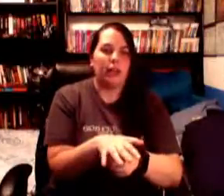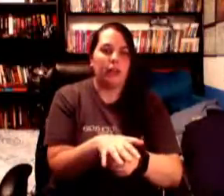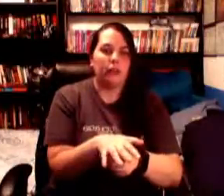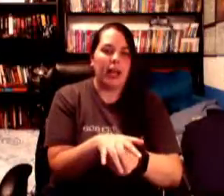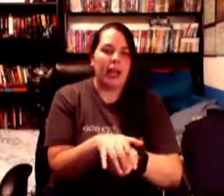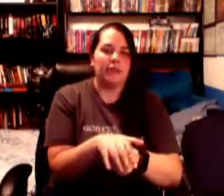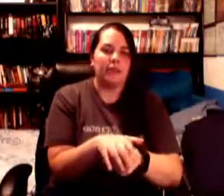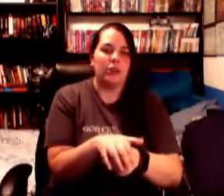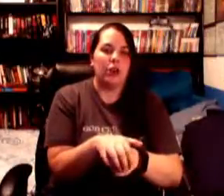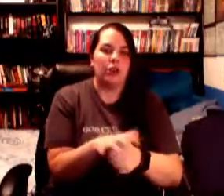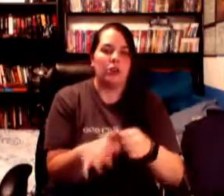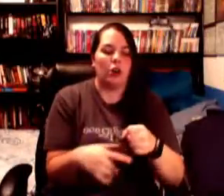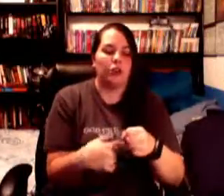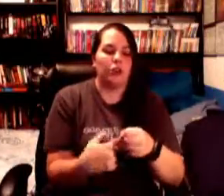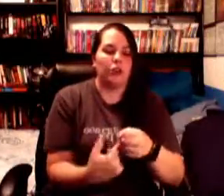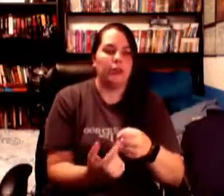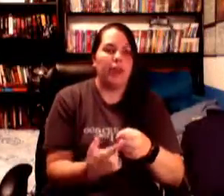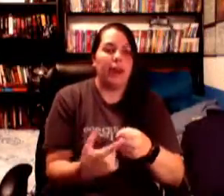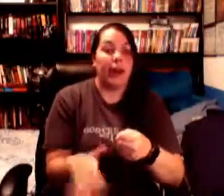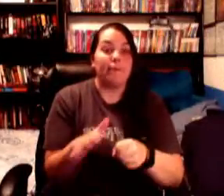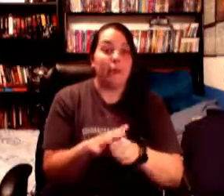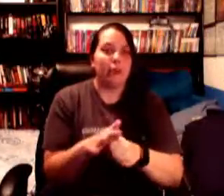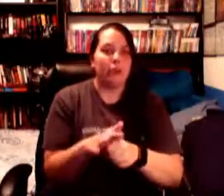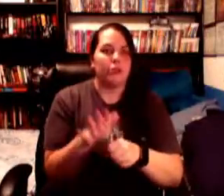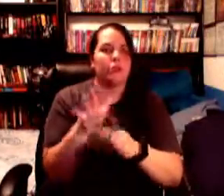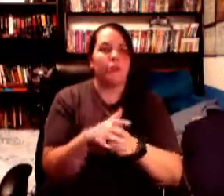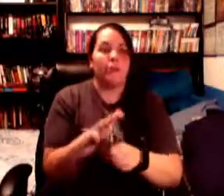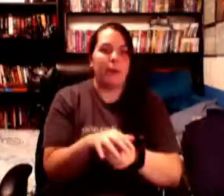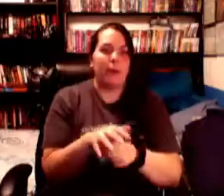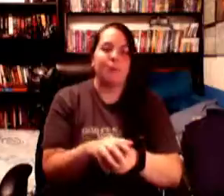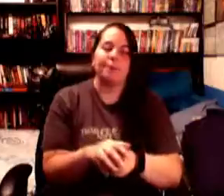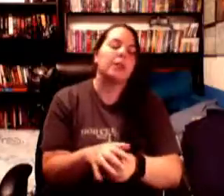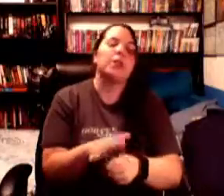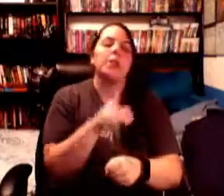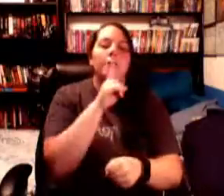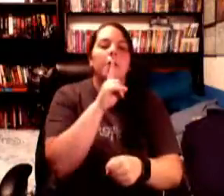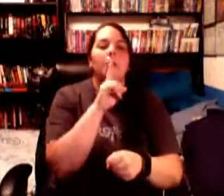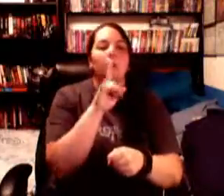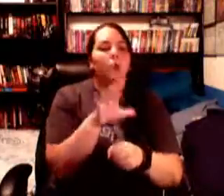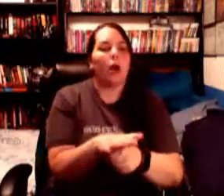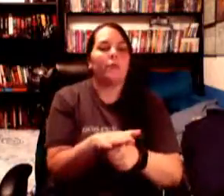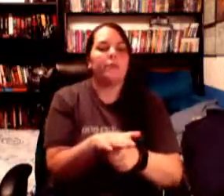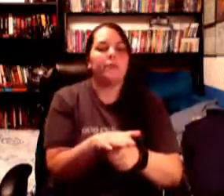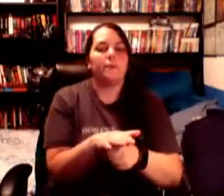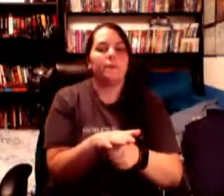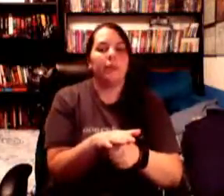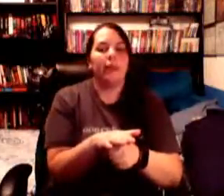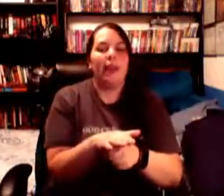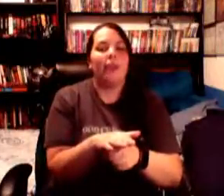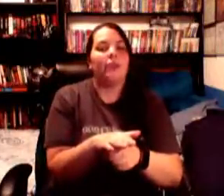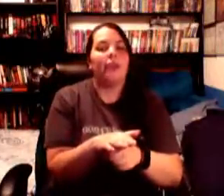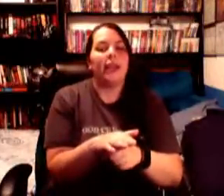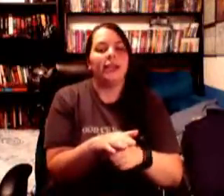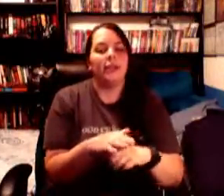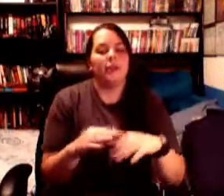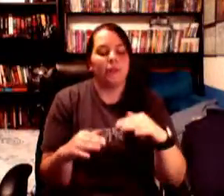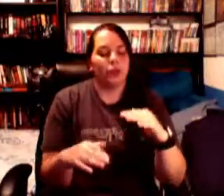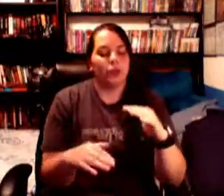lays flat on your kind of like paper, rock, scissors, paper. So promise. Then